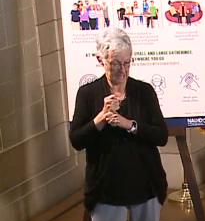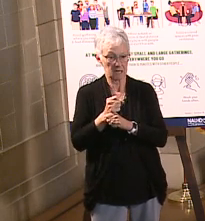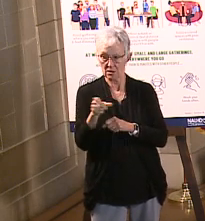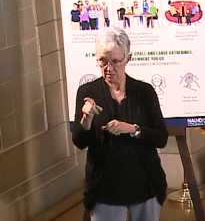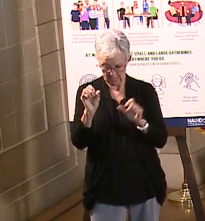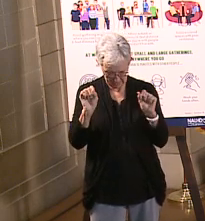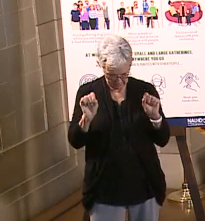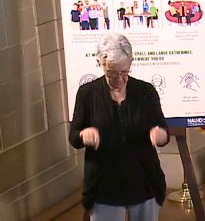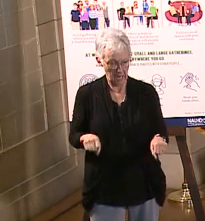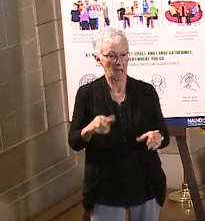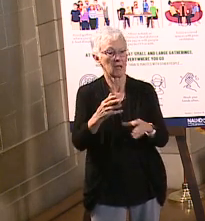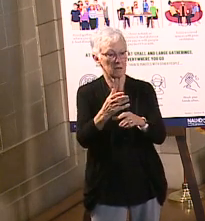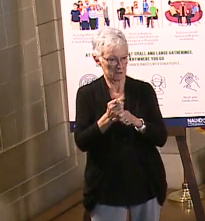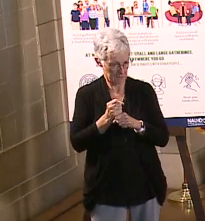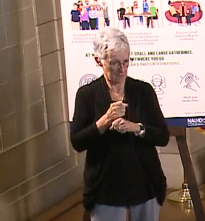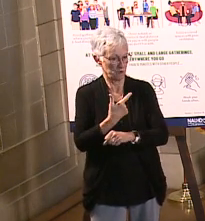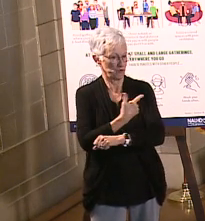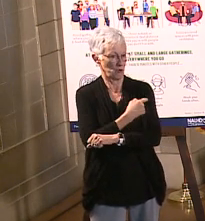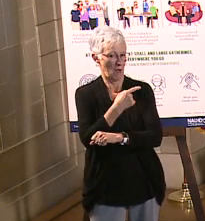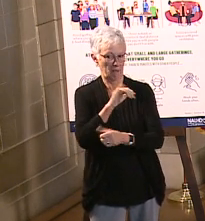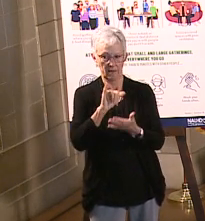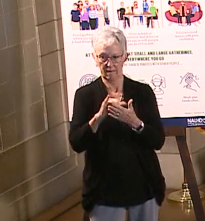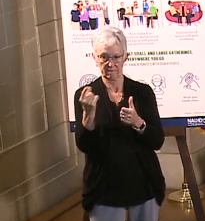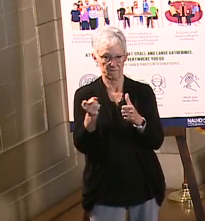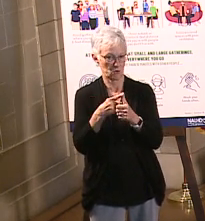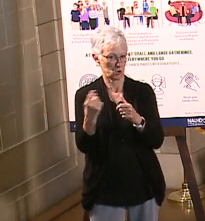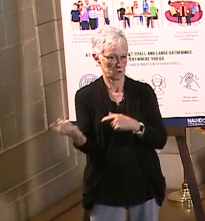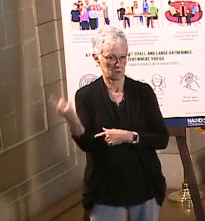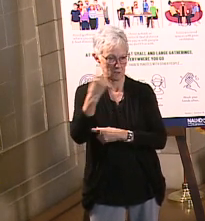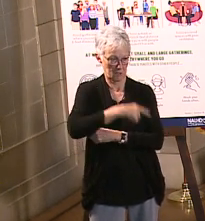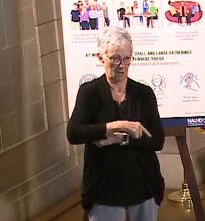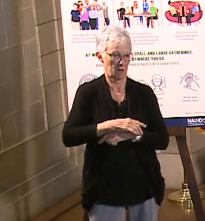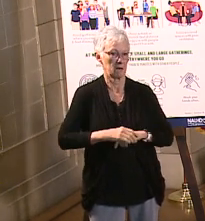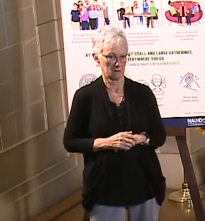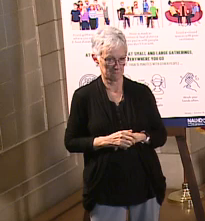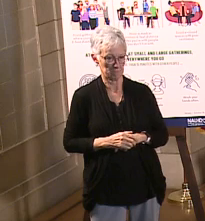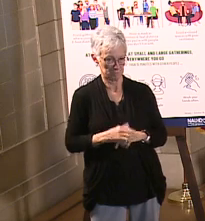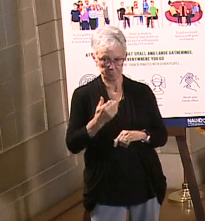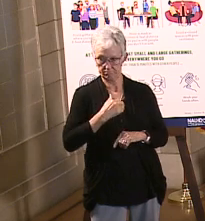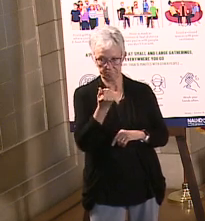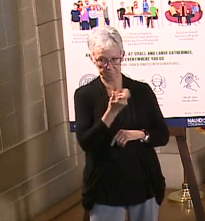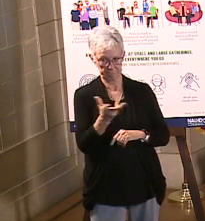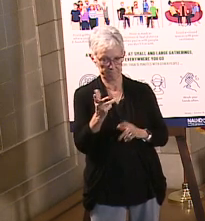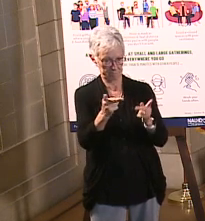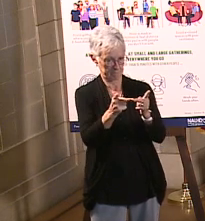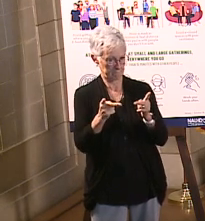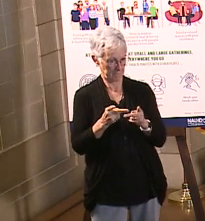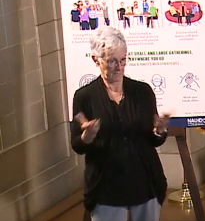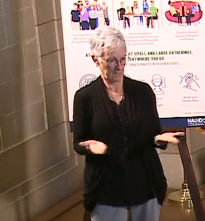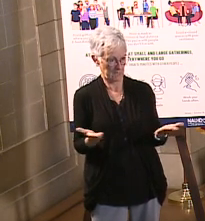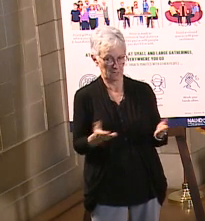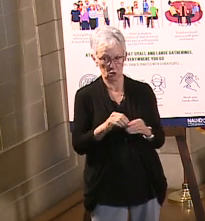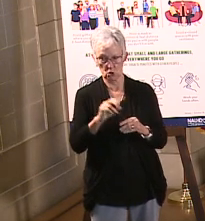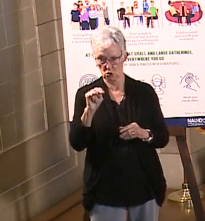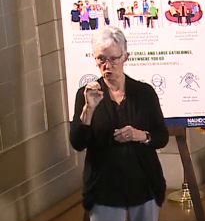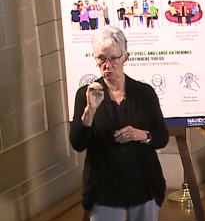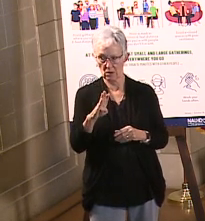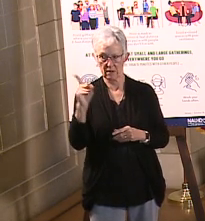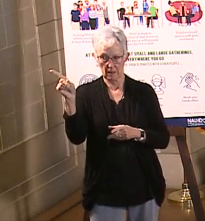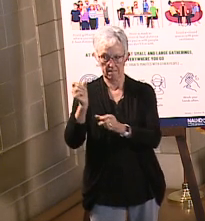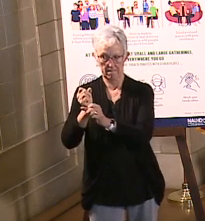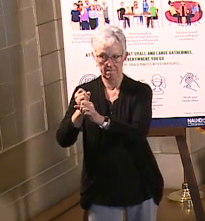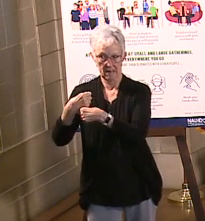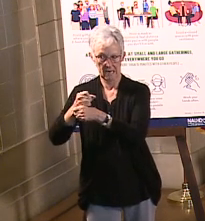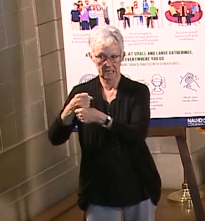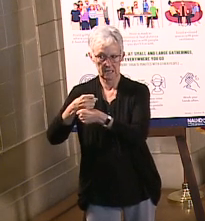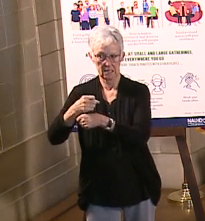needles. In fact, Becton Dickinson, one of our companies that's got several facilities here in Nebraska, is making some of those needles that will come